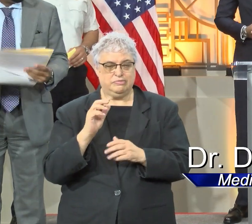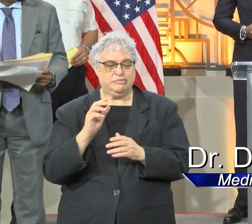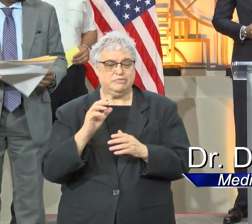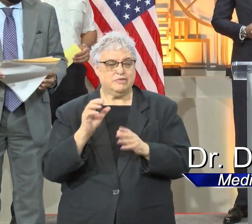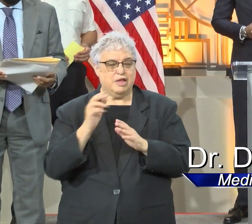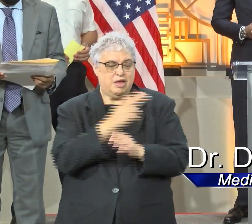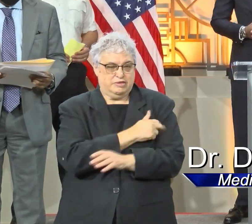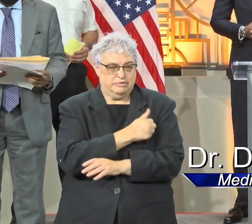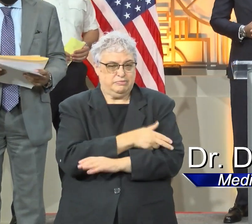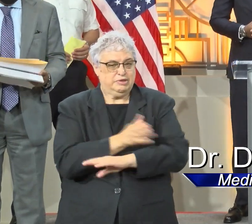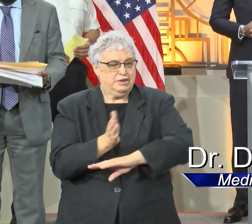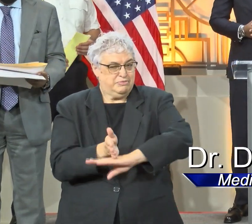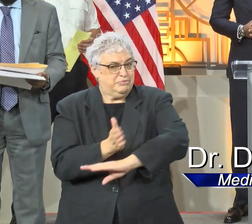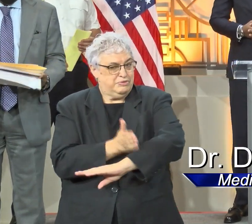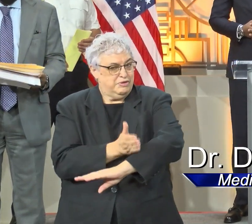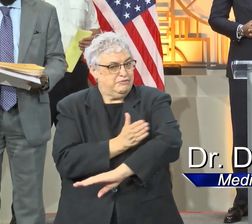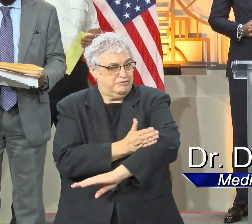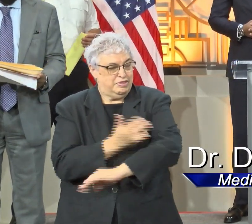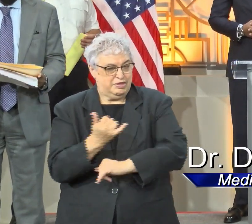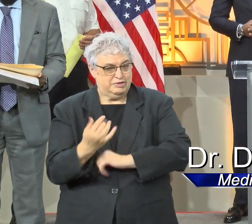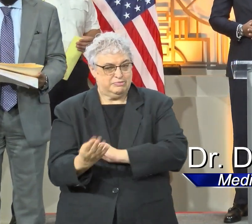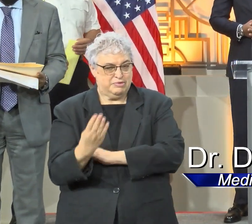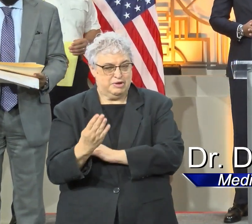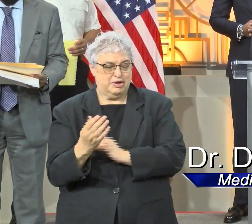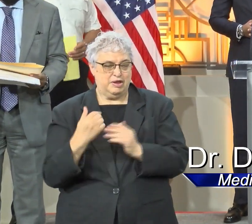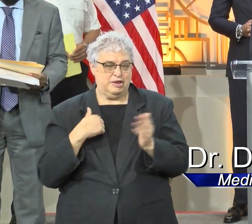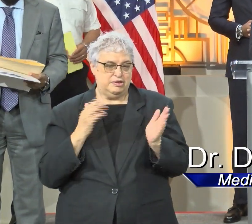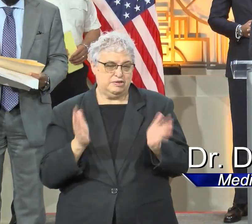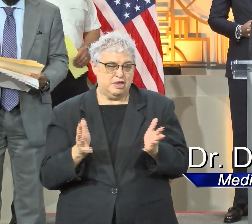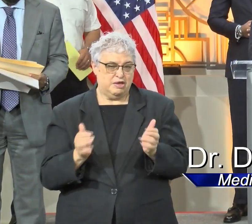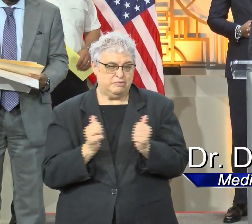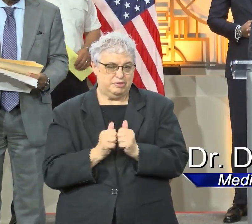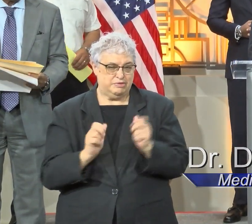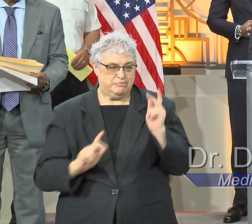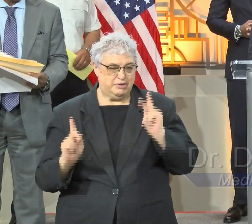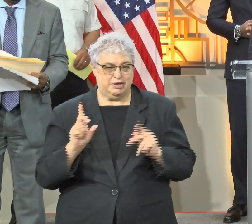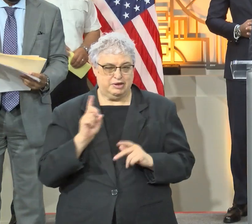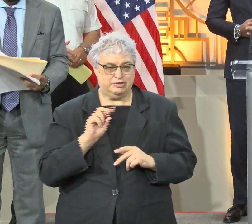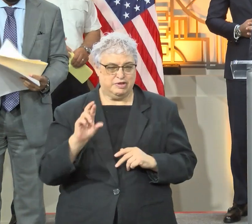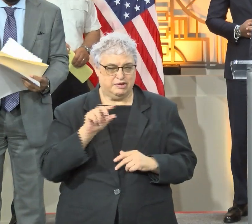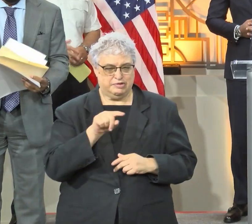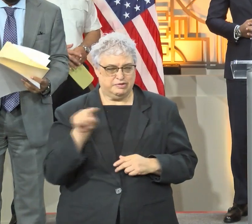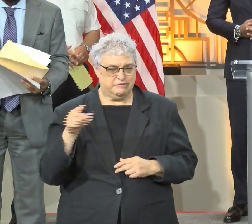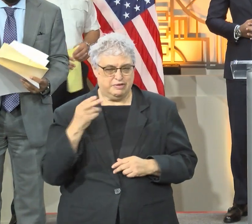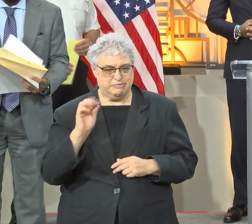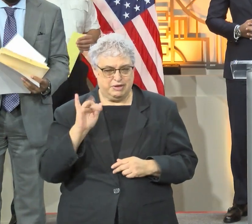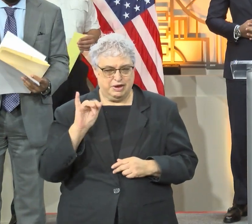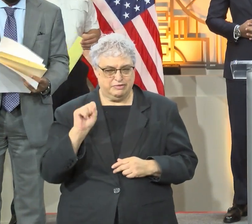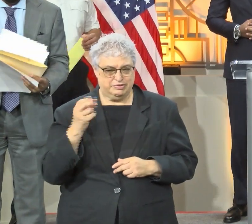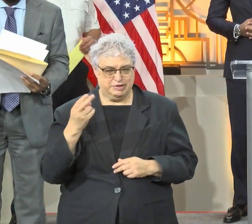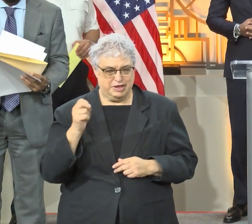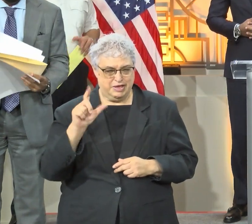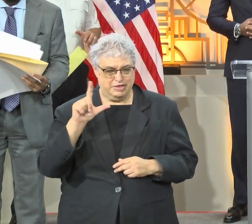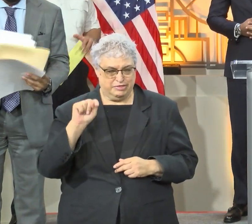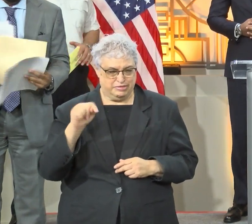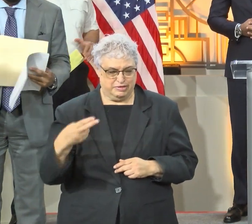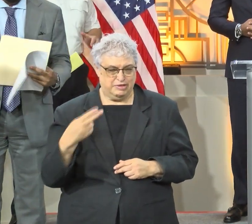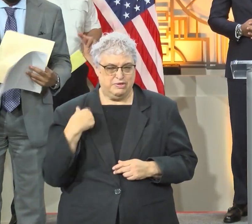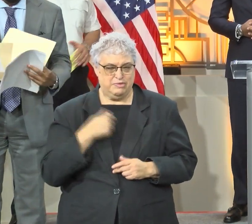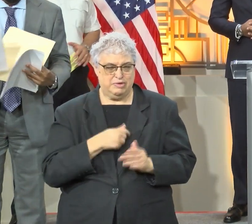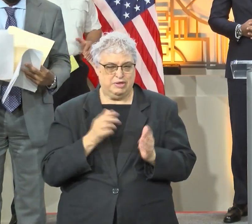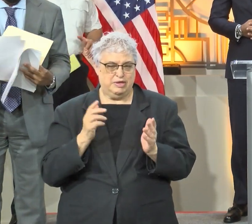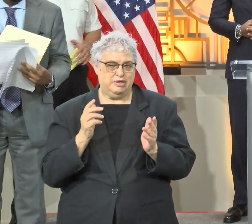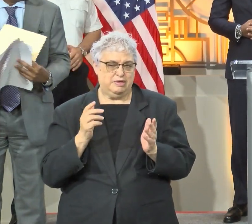hospitals continues to improve. This morning I spent quite a bit of time talking with Dr. Persse from Harris Health, and we meet with